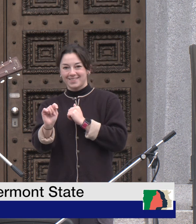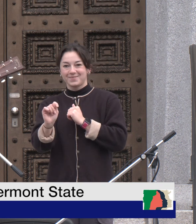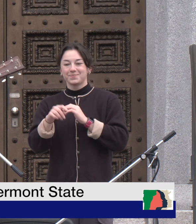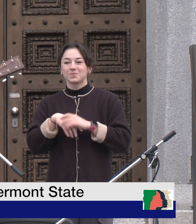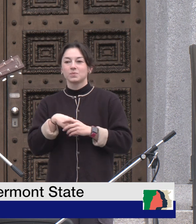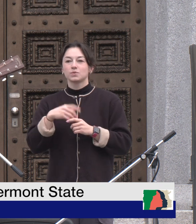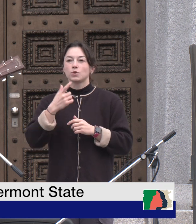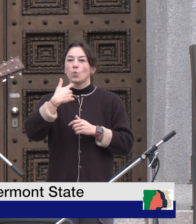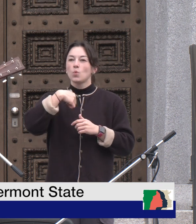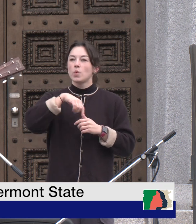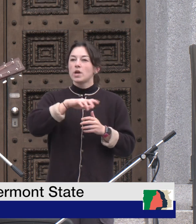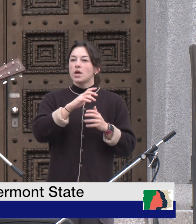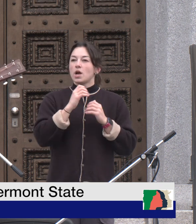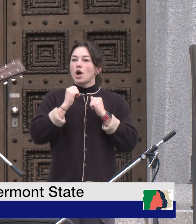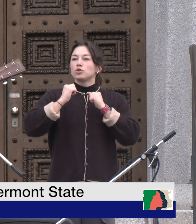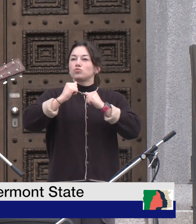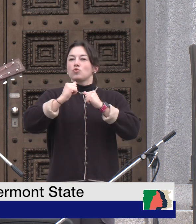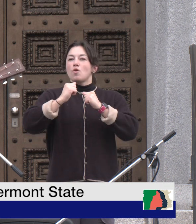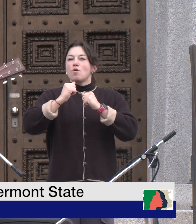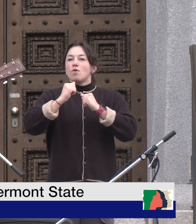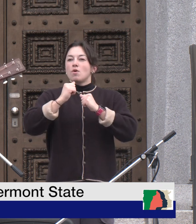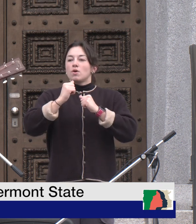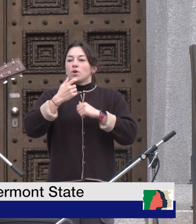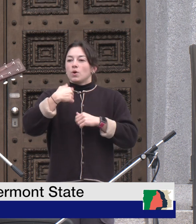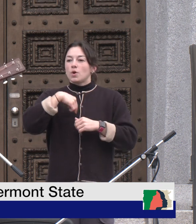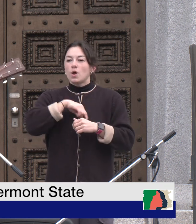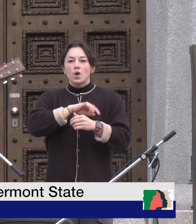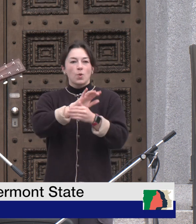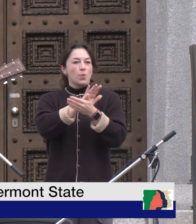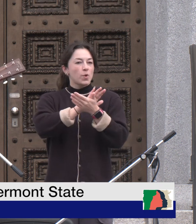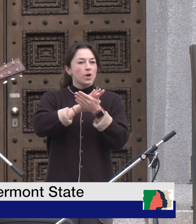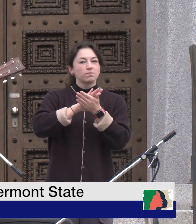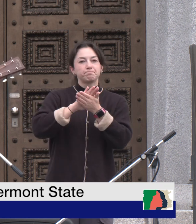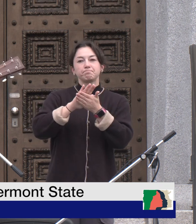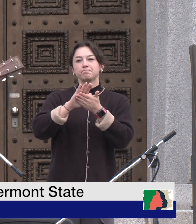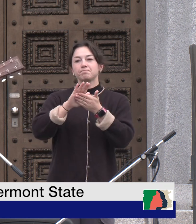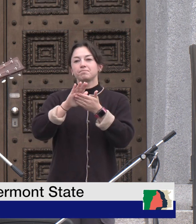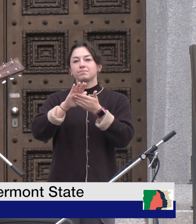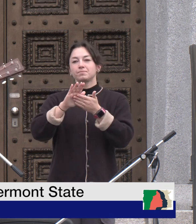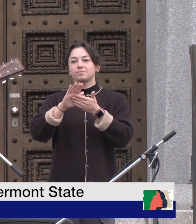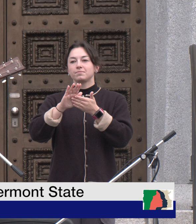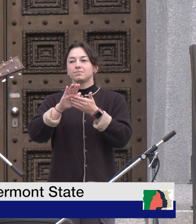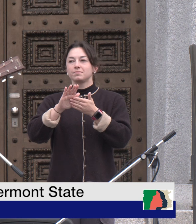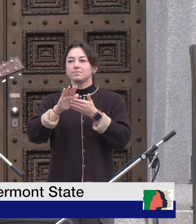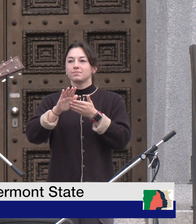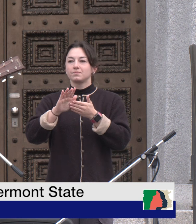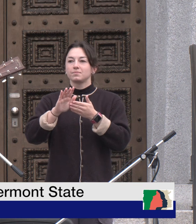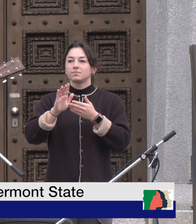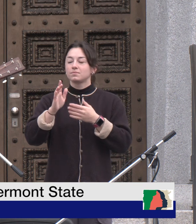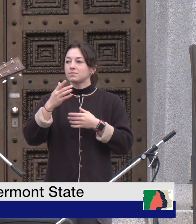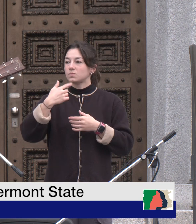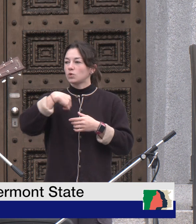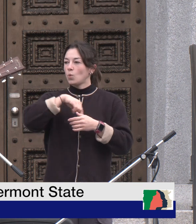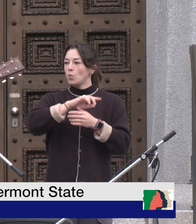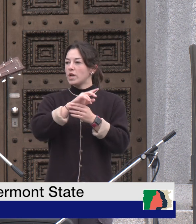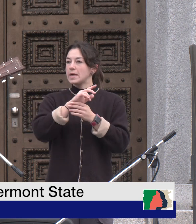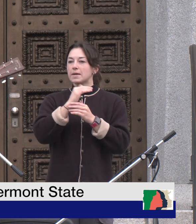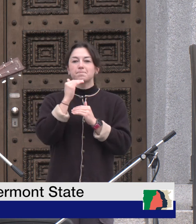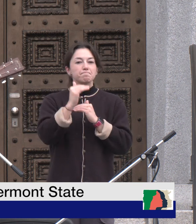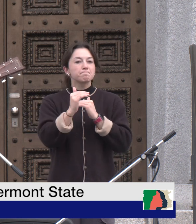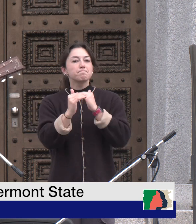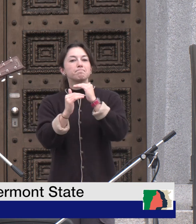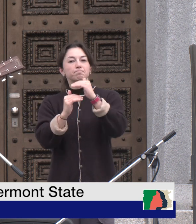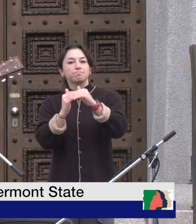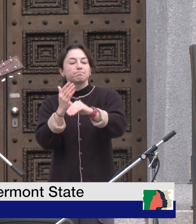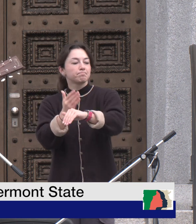We are stronger than that. We are kinder than that. We are moving